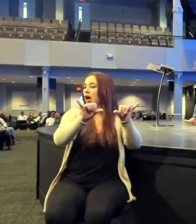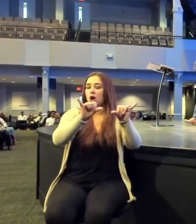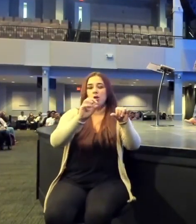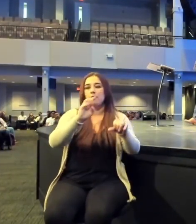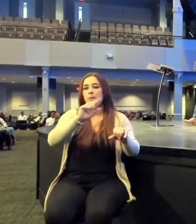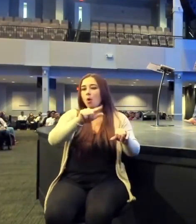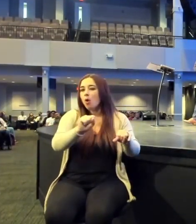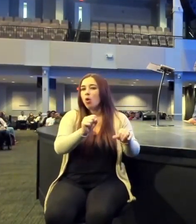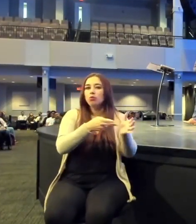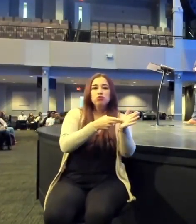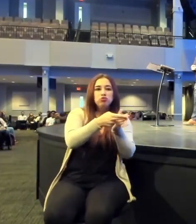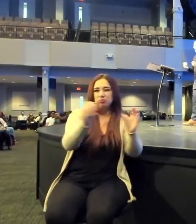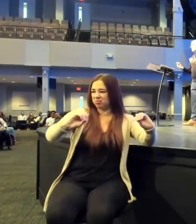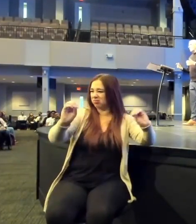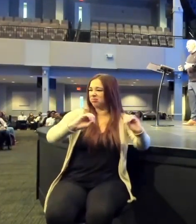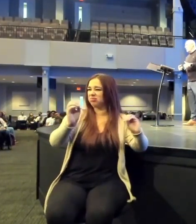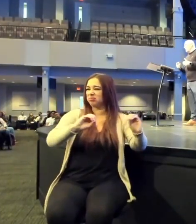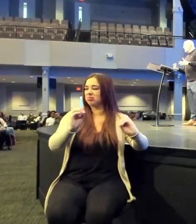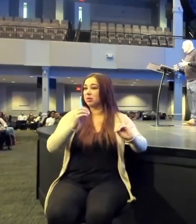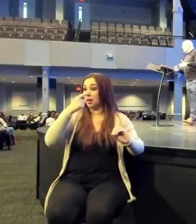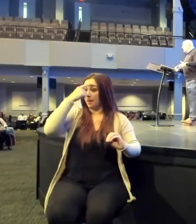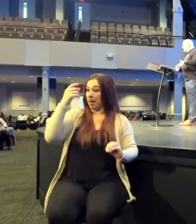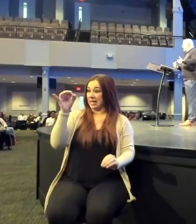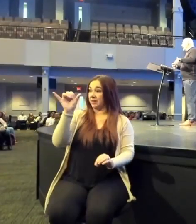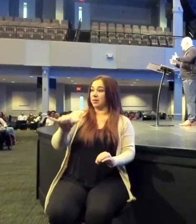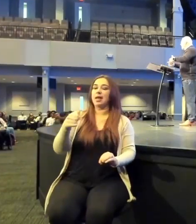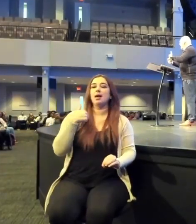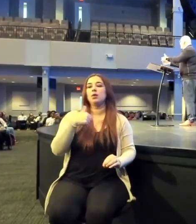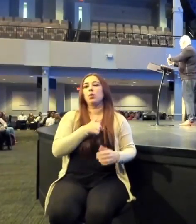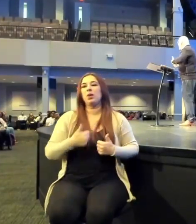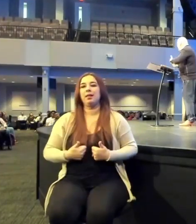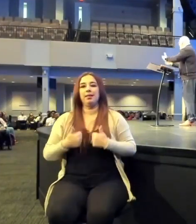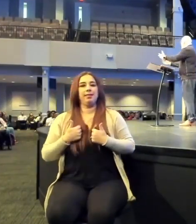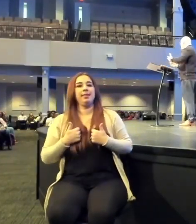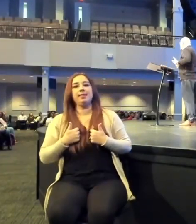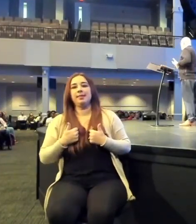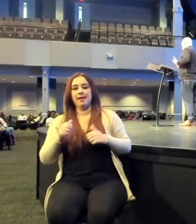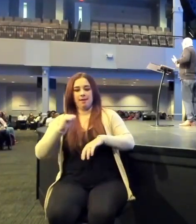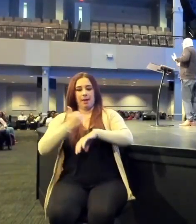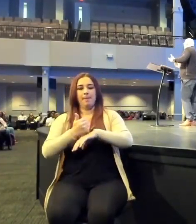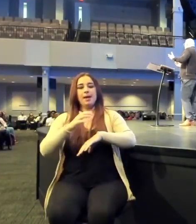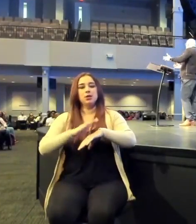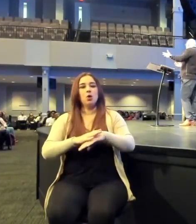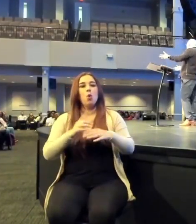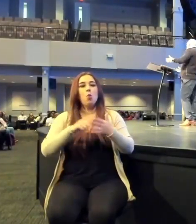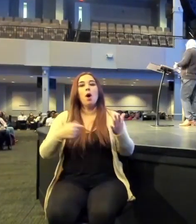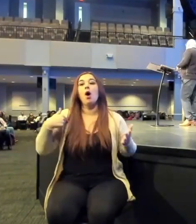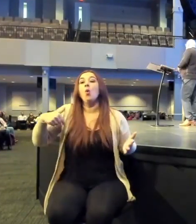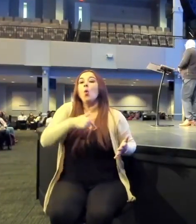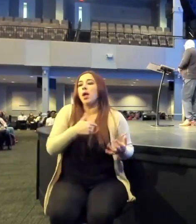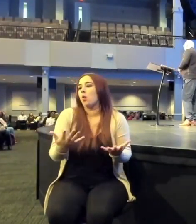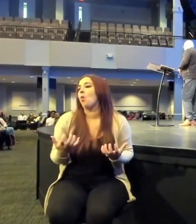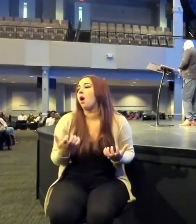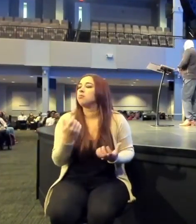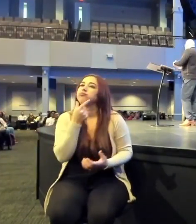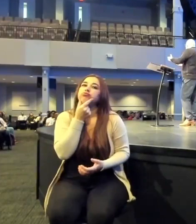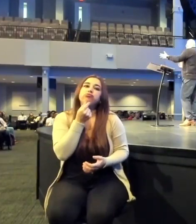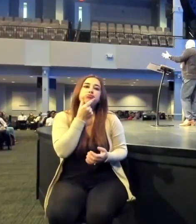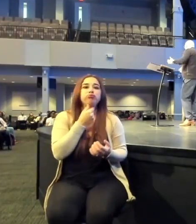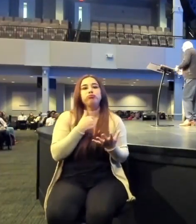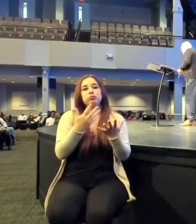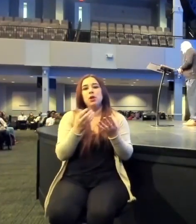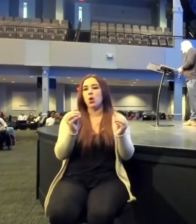morality or truth. And so because of that, we live at our own level. We live based upon what we want to do with our own lives.